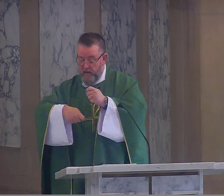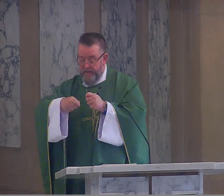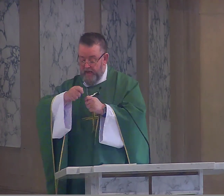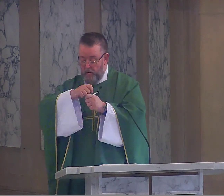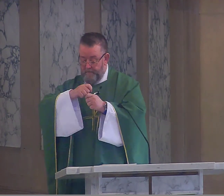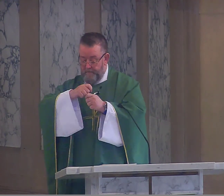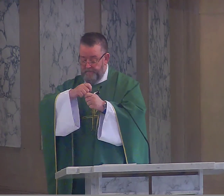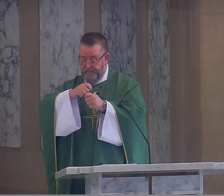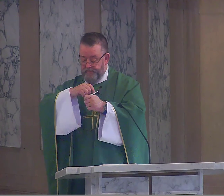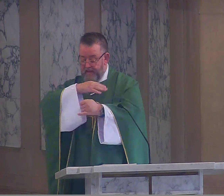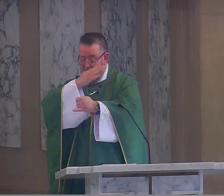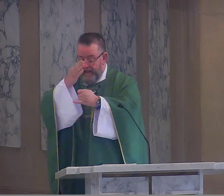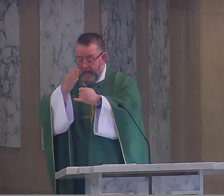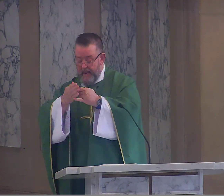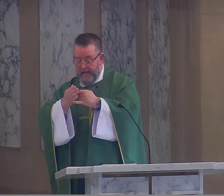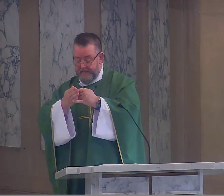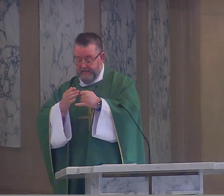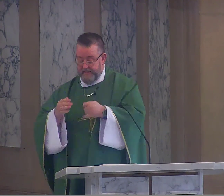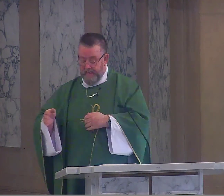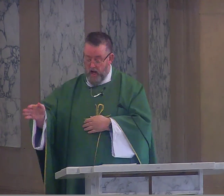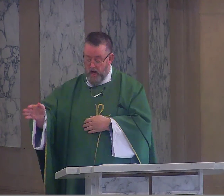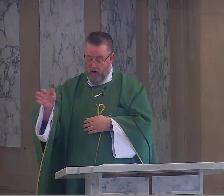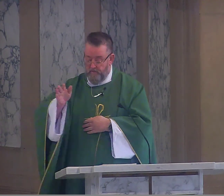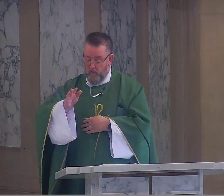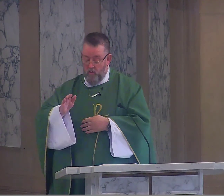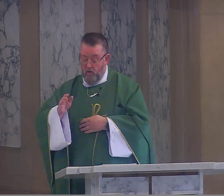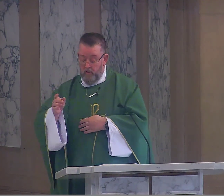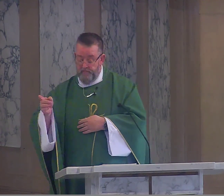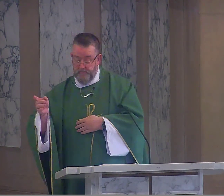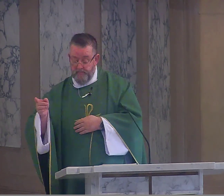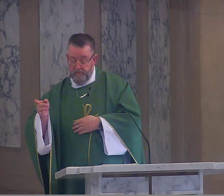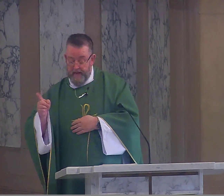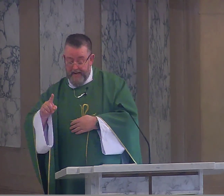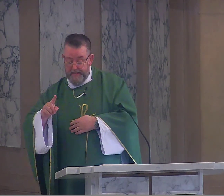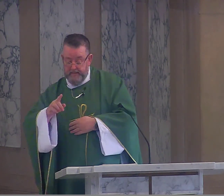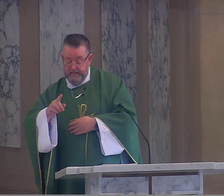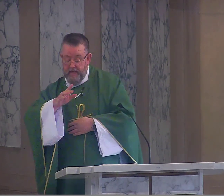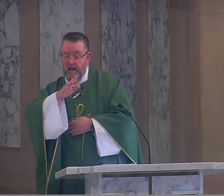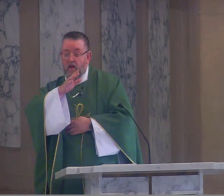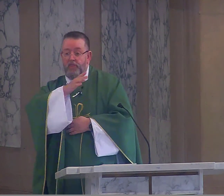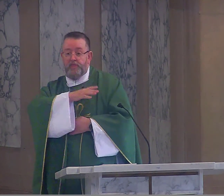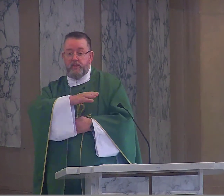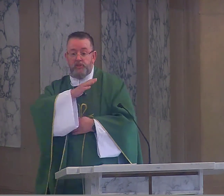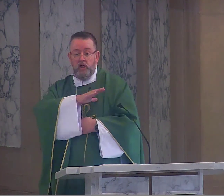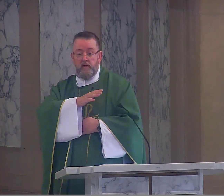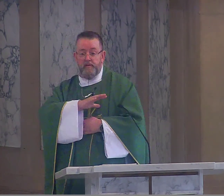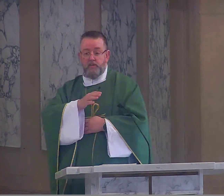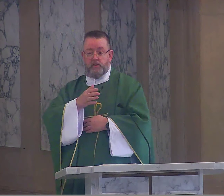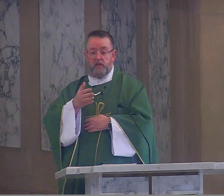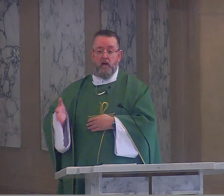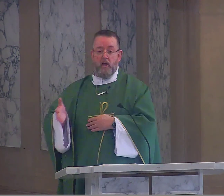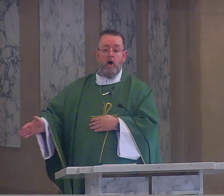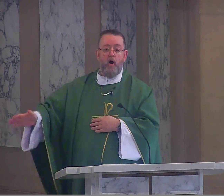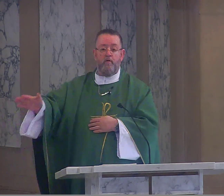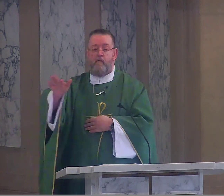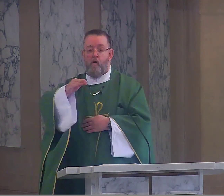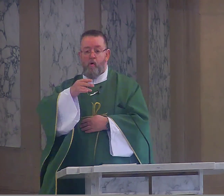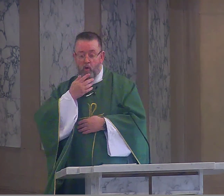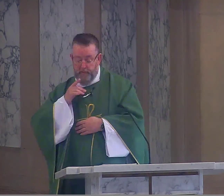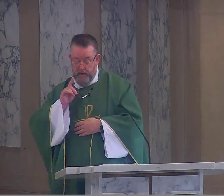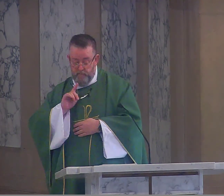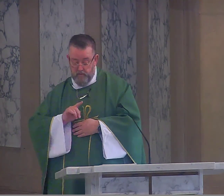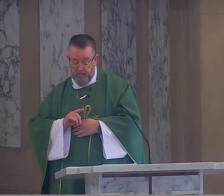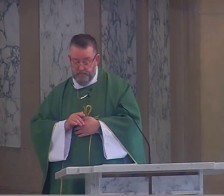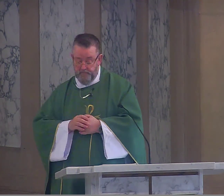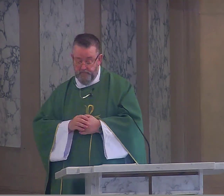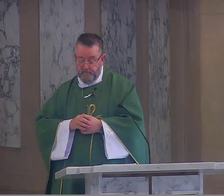must become the last of all and the servant of